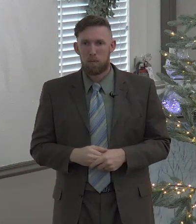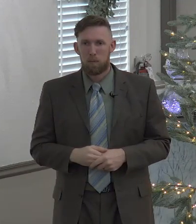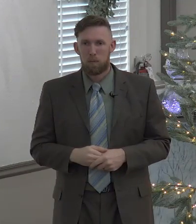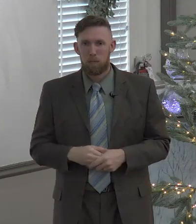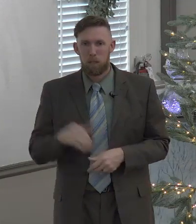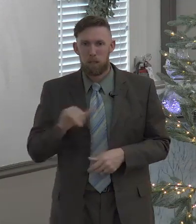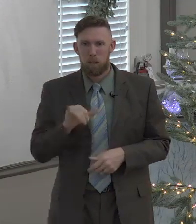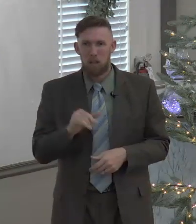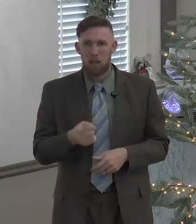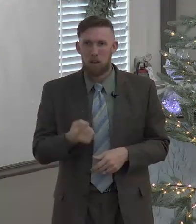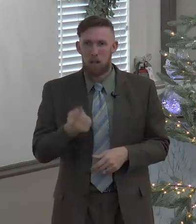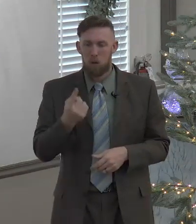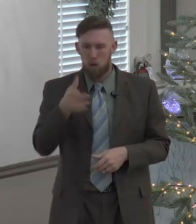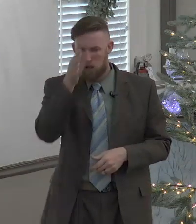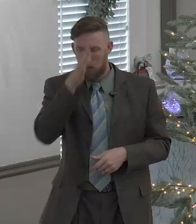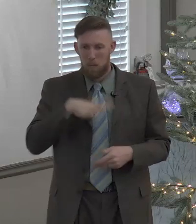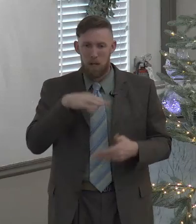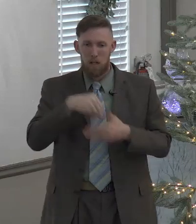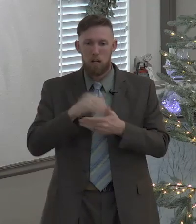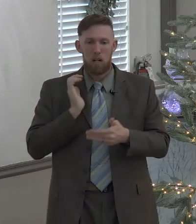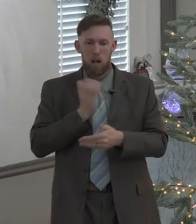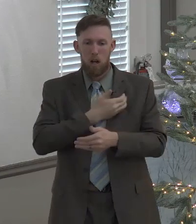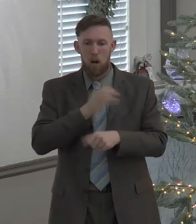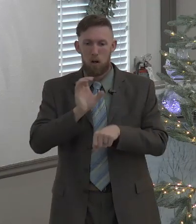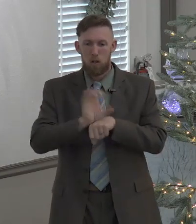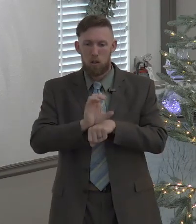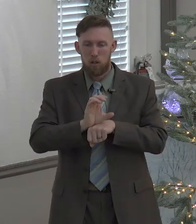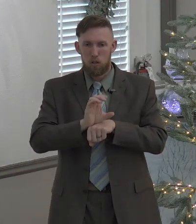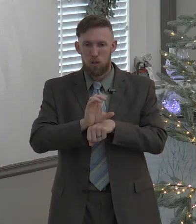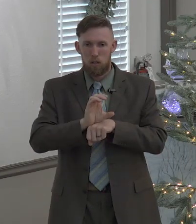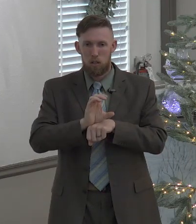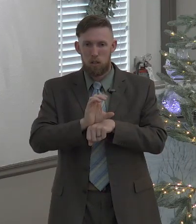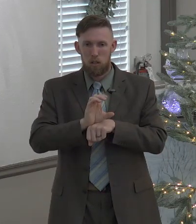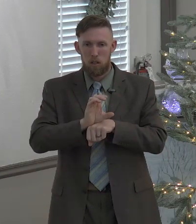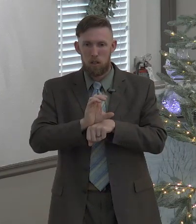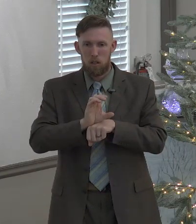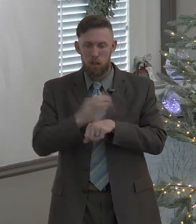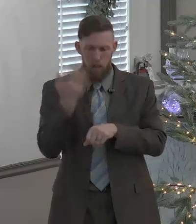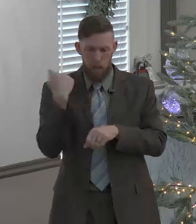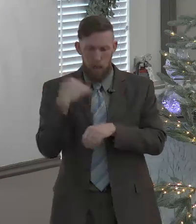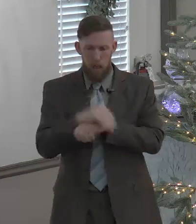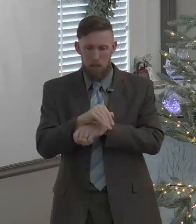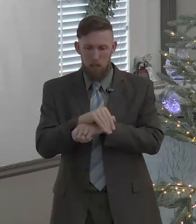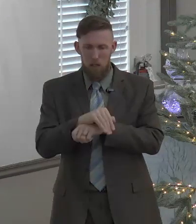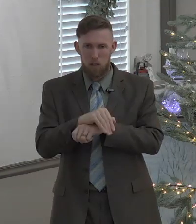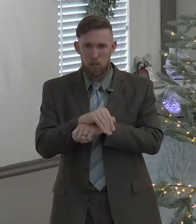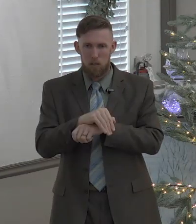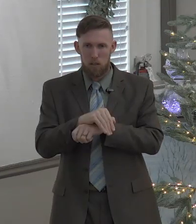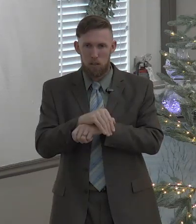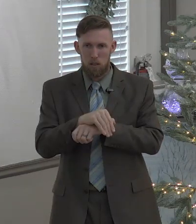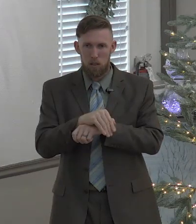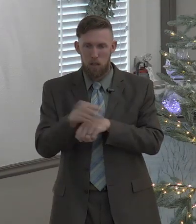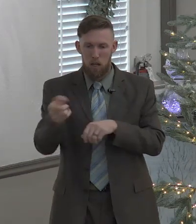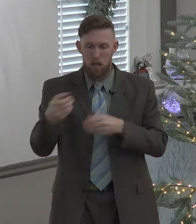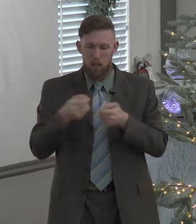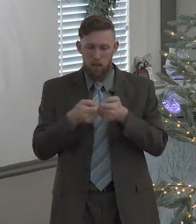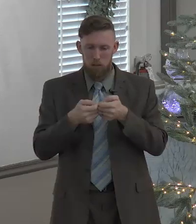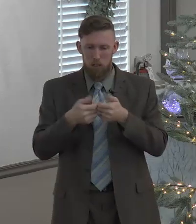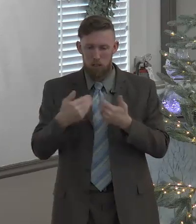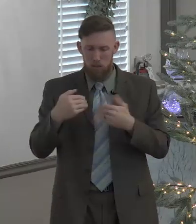mean, our good brother in Christ, Rick Zetterman, he texted me